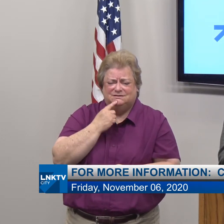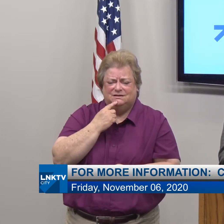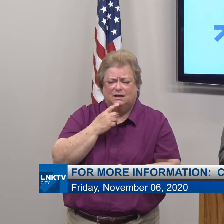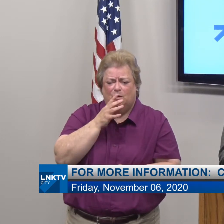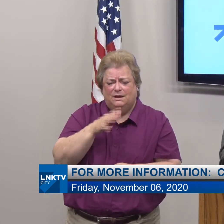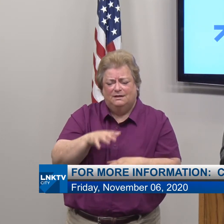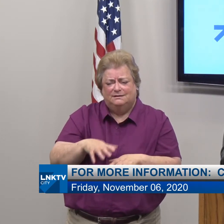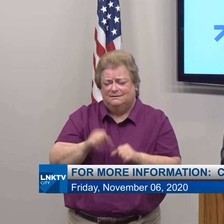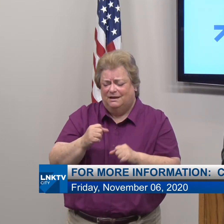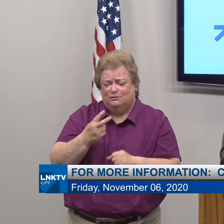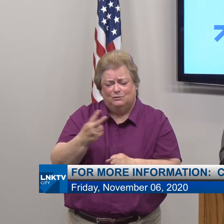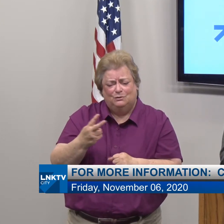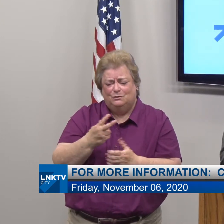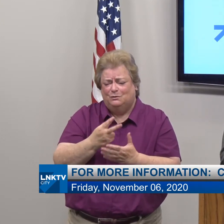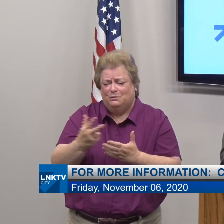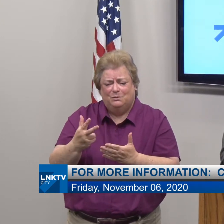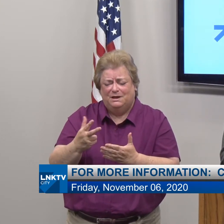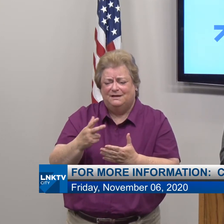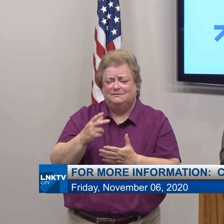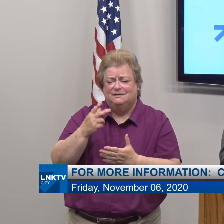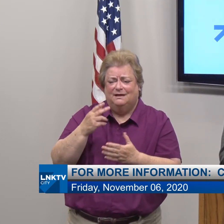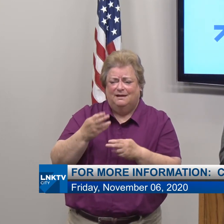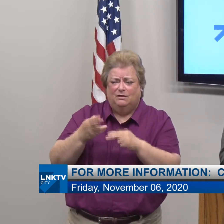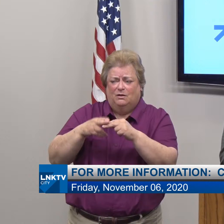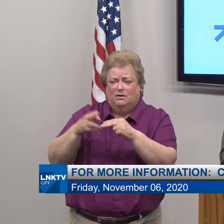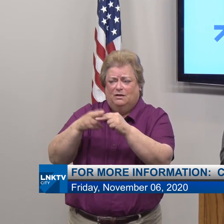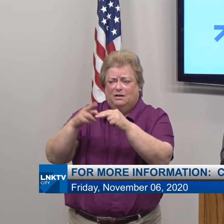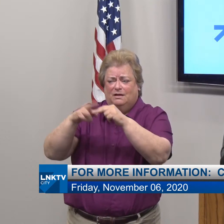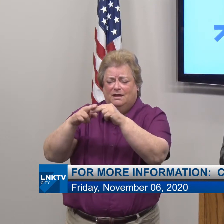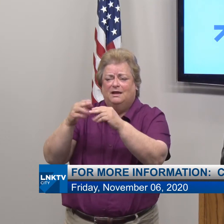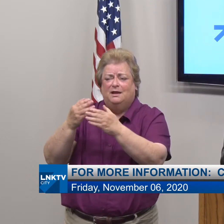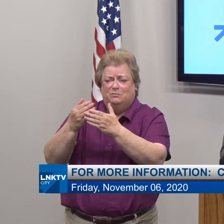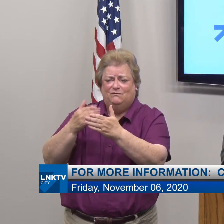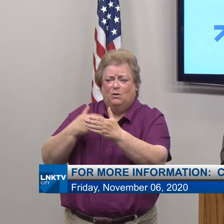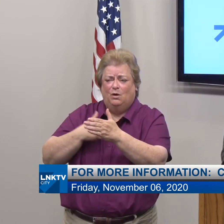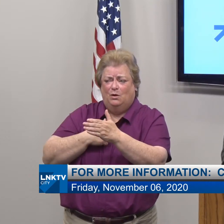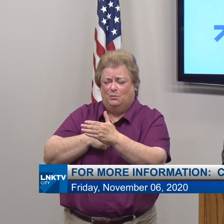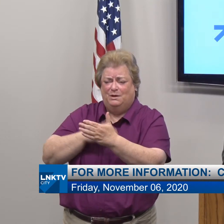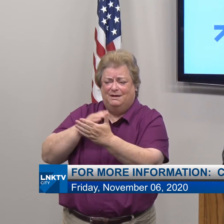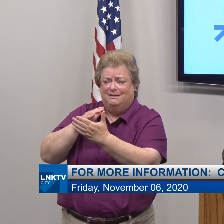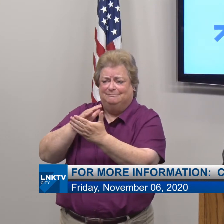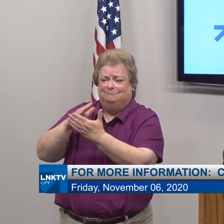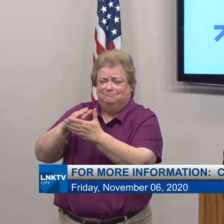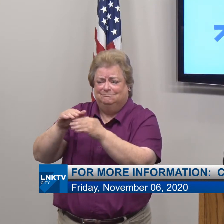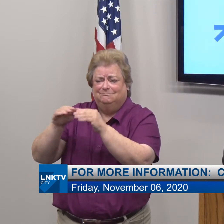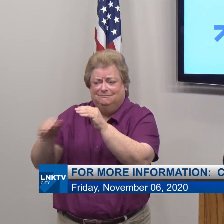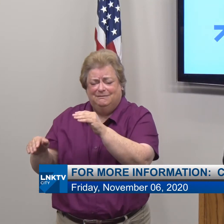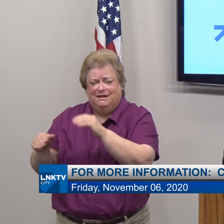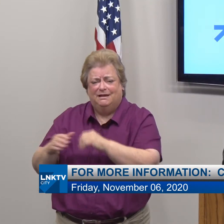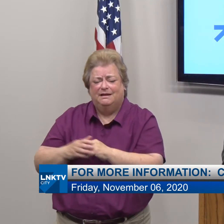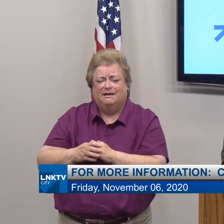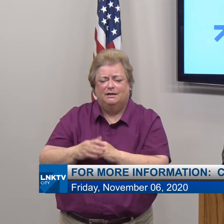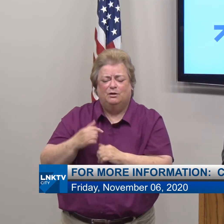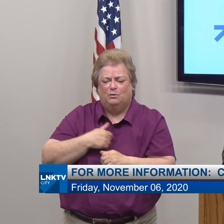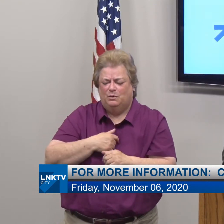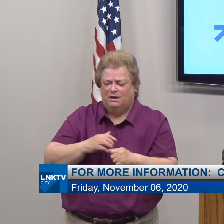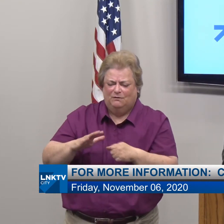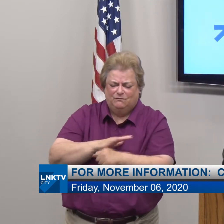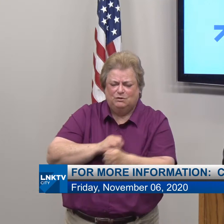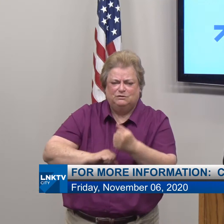or 3 weeks of a continued incline before we get to a crest, and that's if we take things seriously. So we're in full support